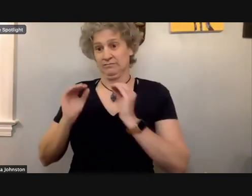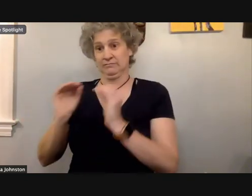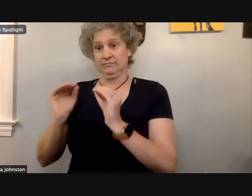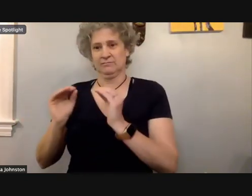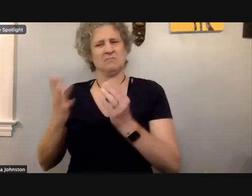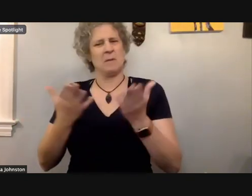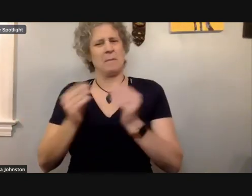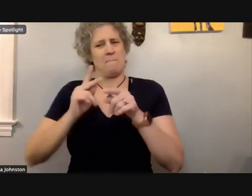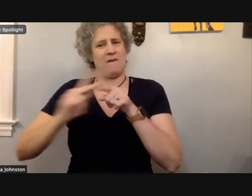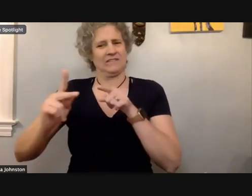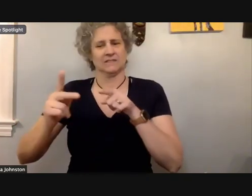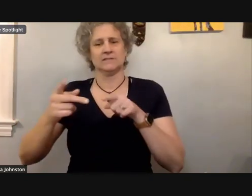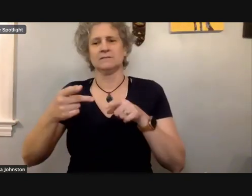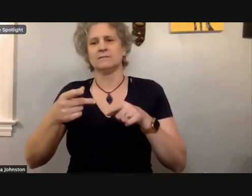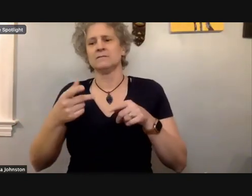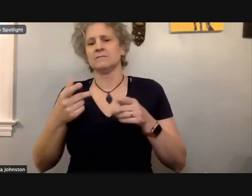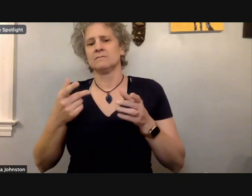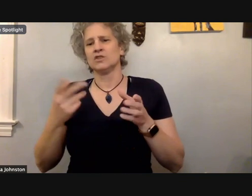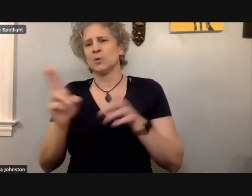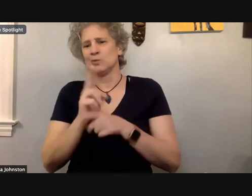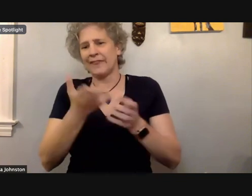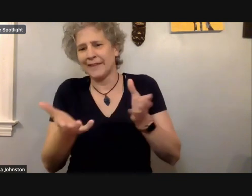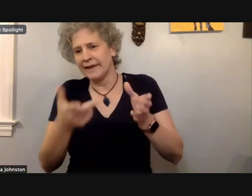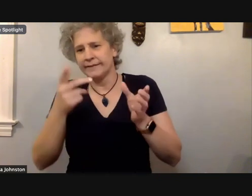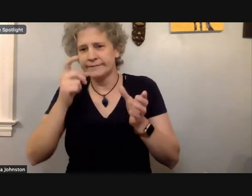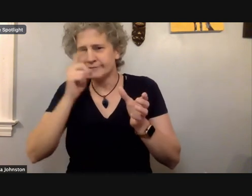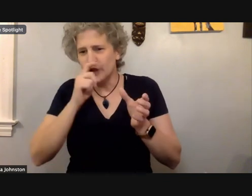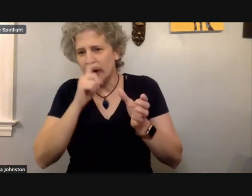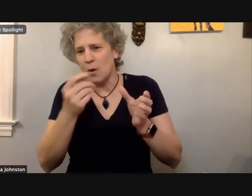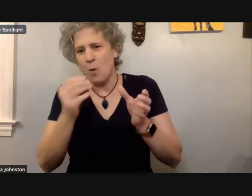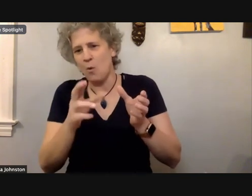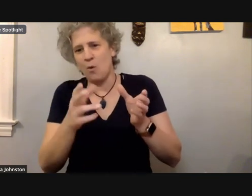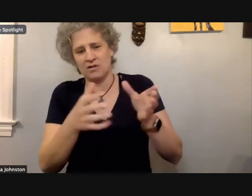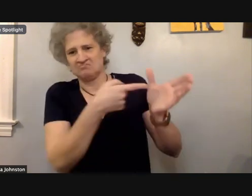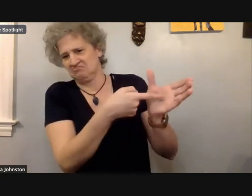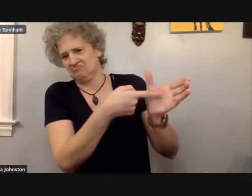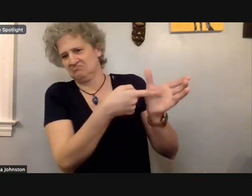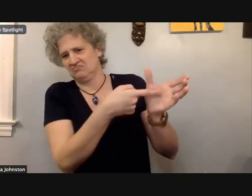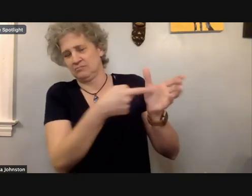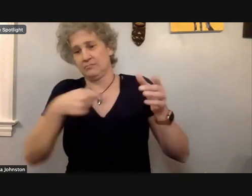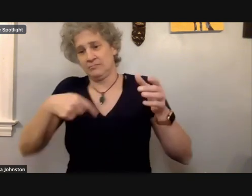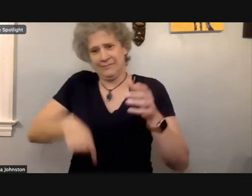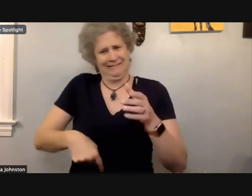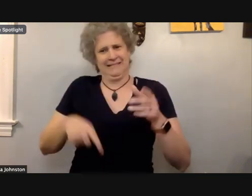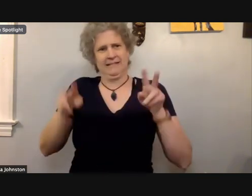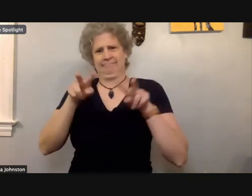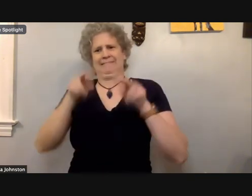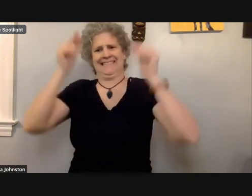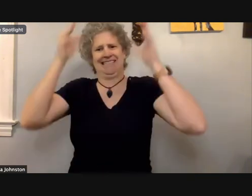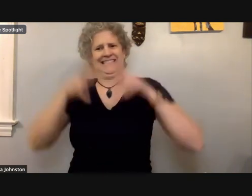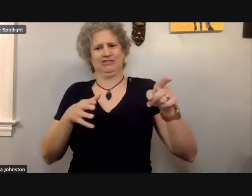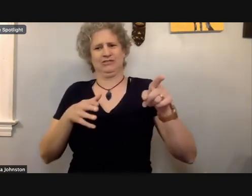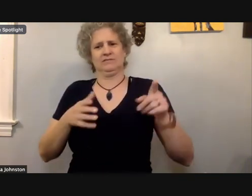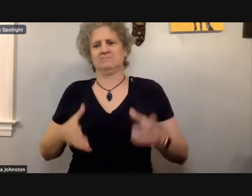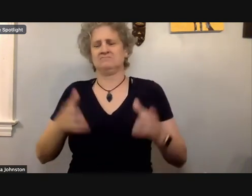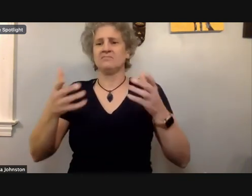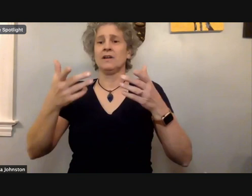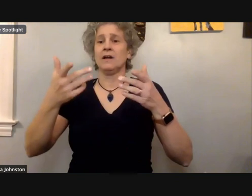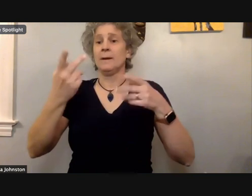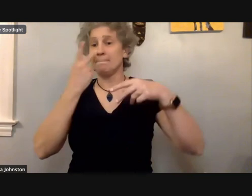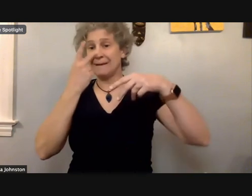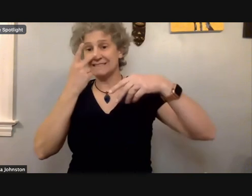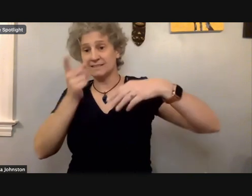location. If it's a teacher teaching a class, you're going to be a little bit more professional, maybe utilize like an anatomical model or